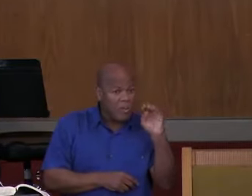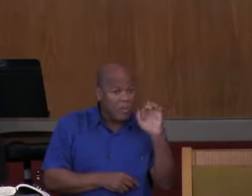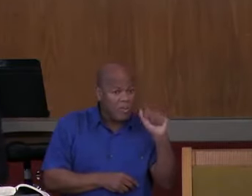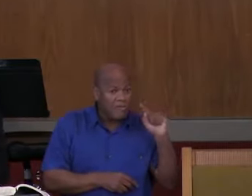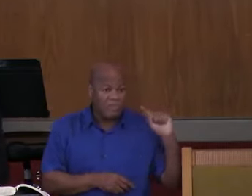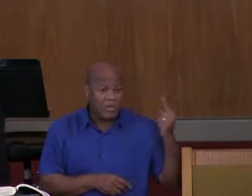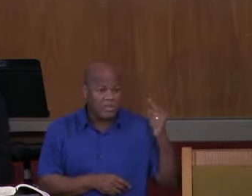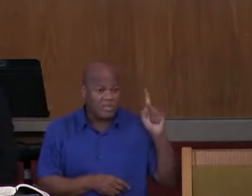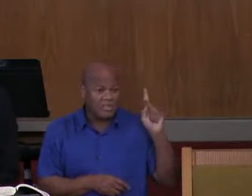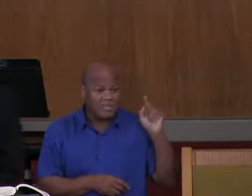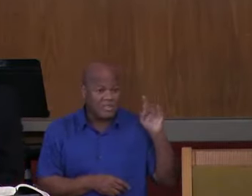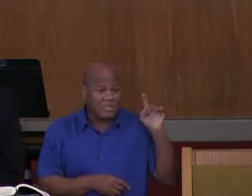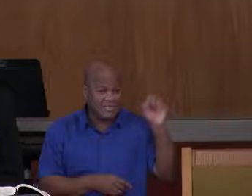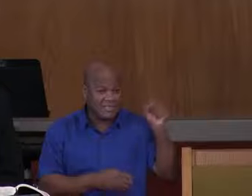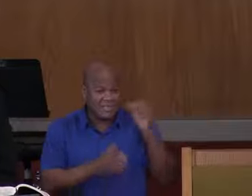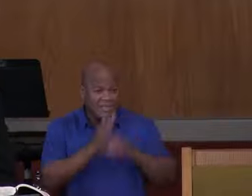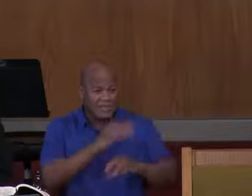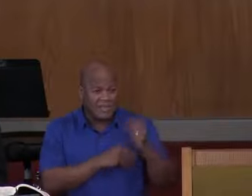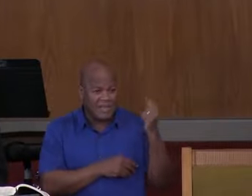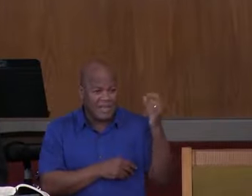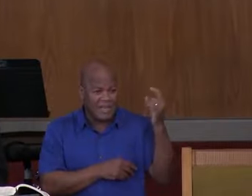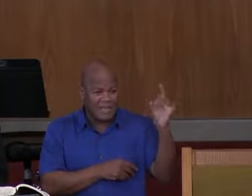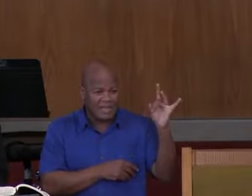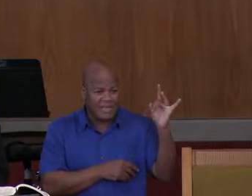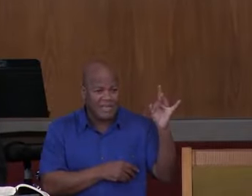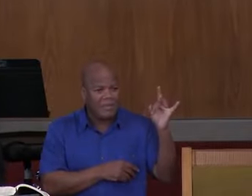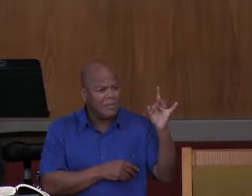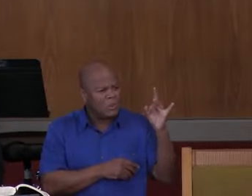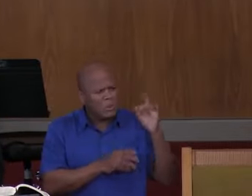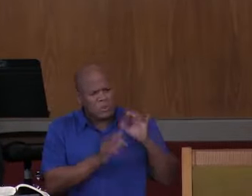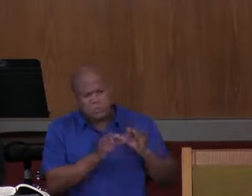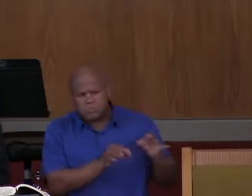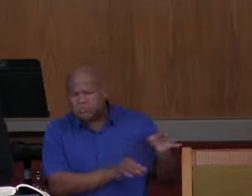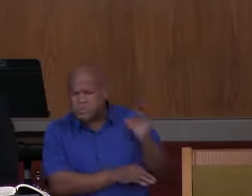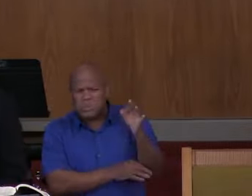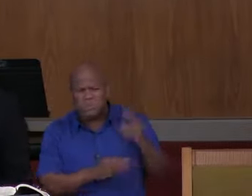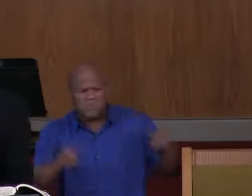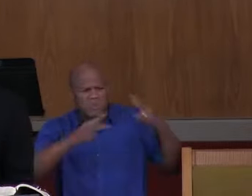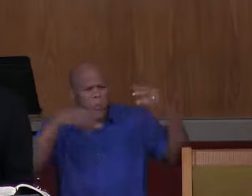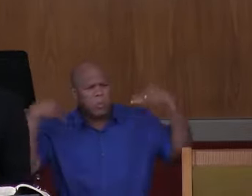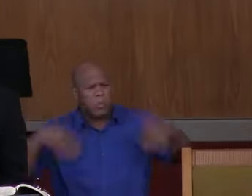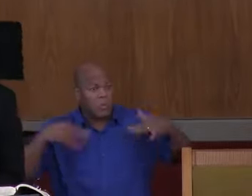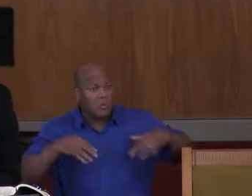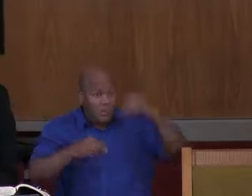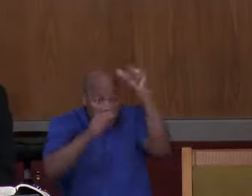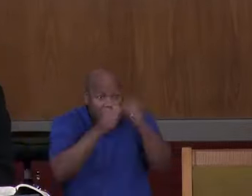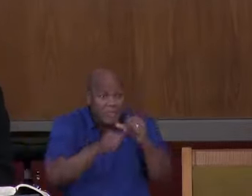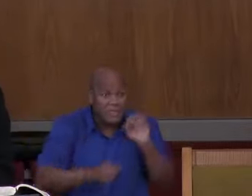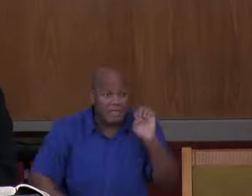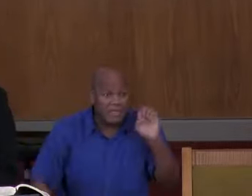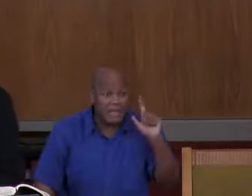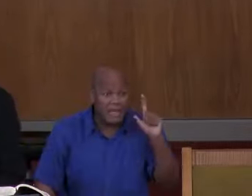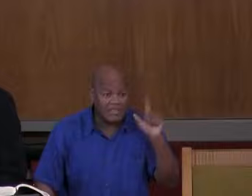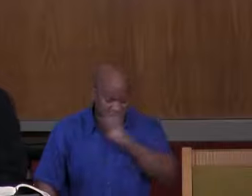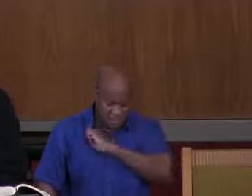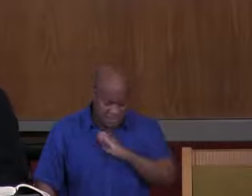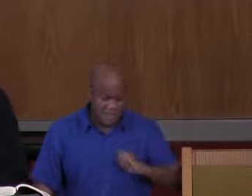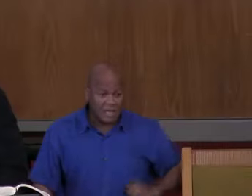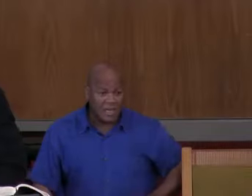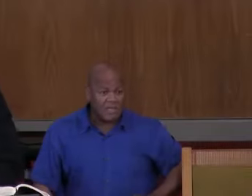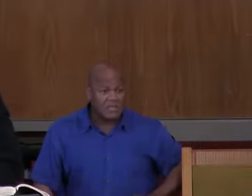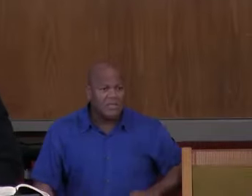18. And this is a scene of great spiritual victory. You remember Elijah? And they were